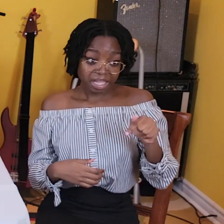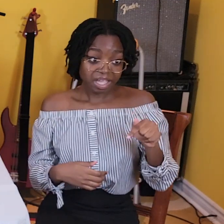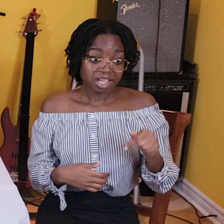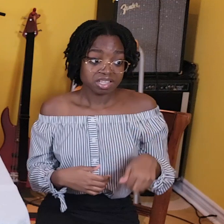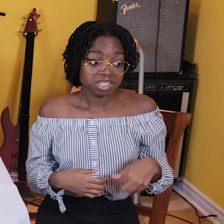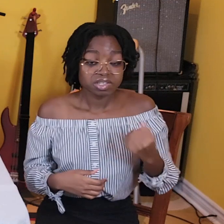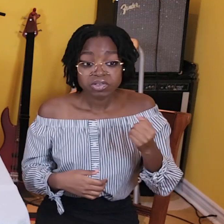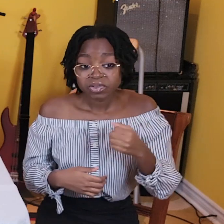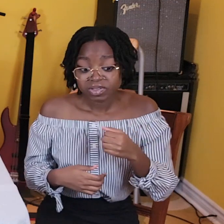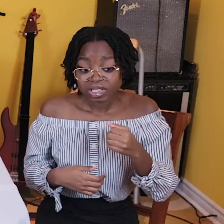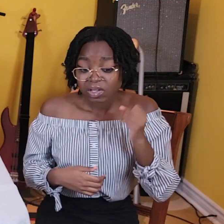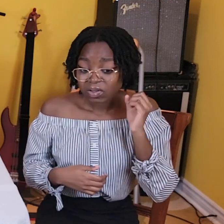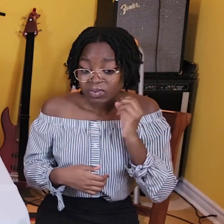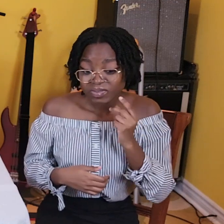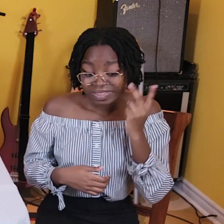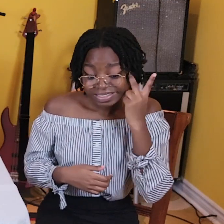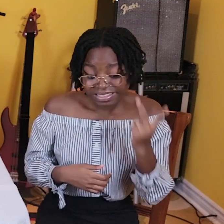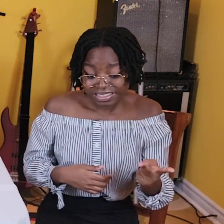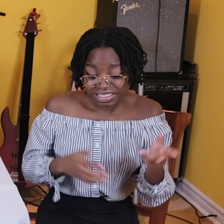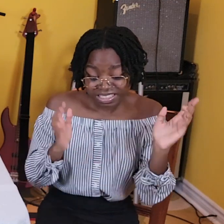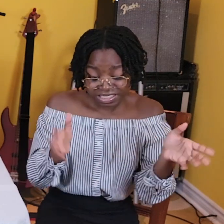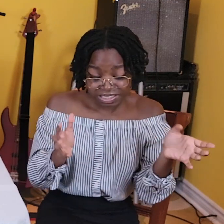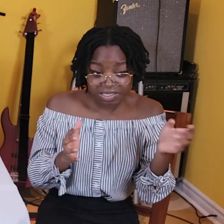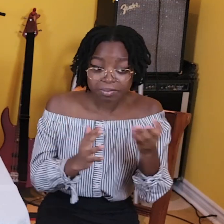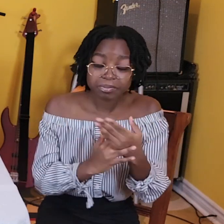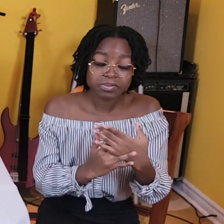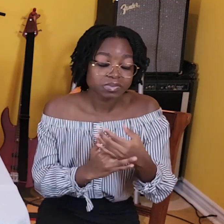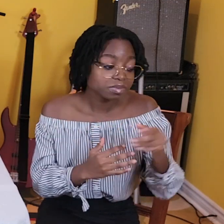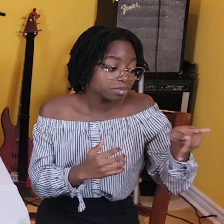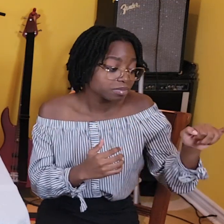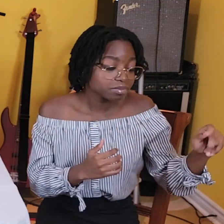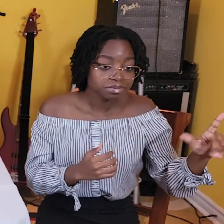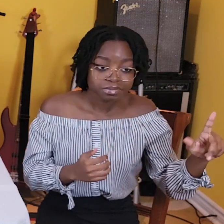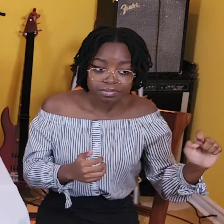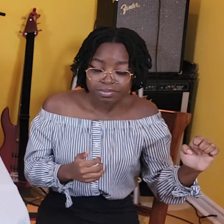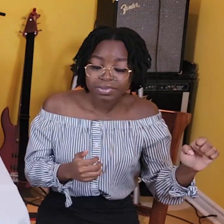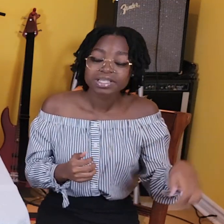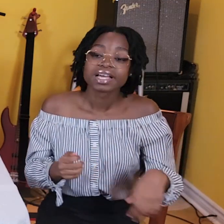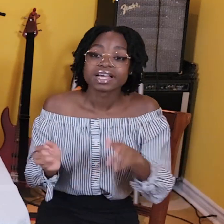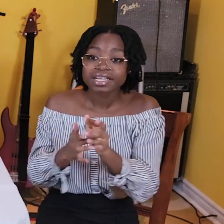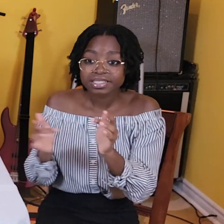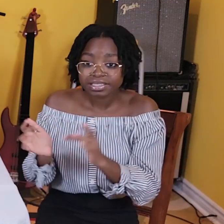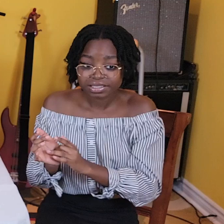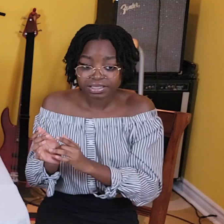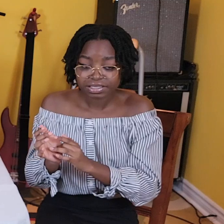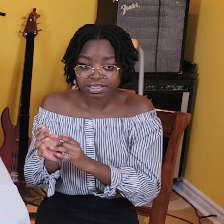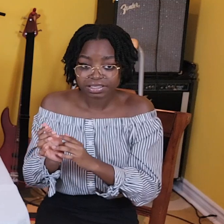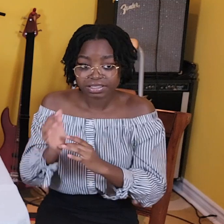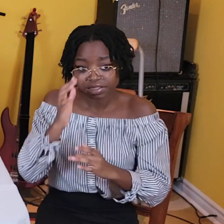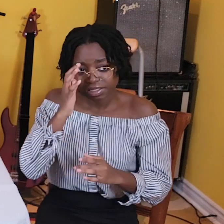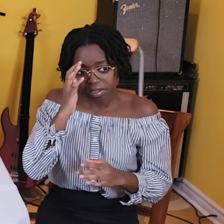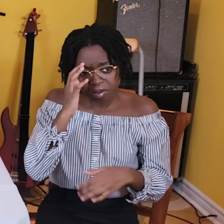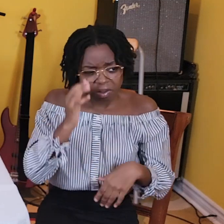all that, matter of fact, we see more conversation going on between Jesus and Pilate than it went on between Jesus